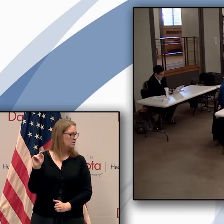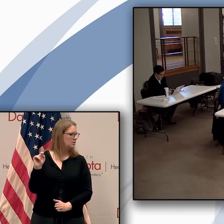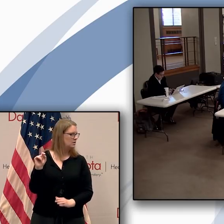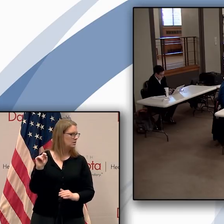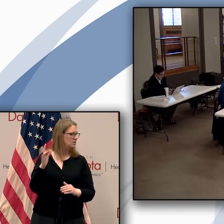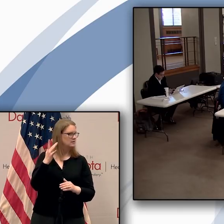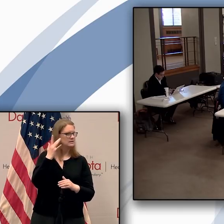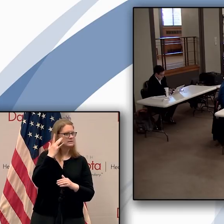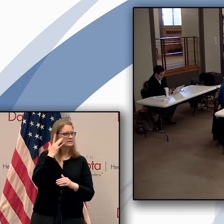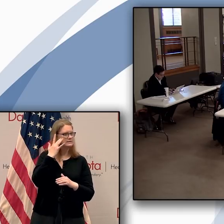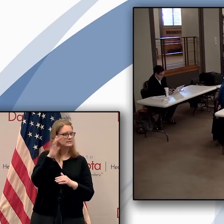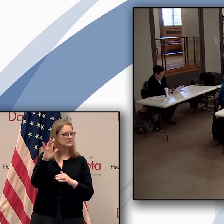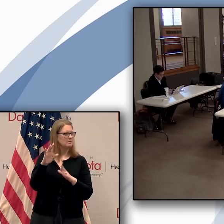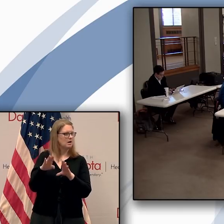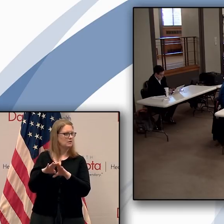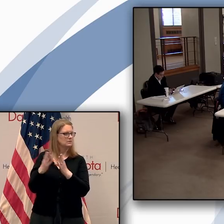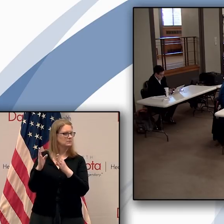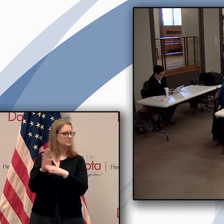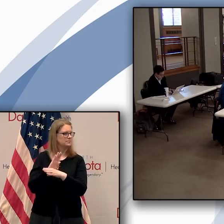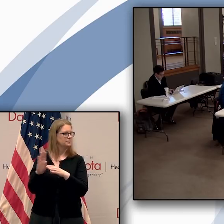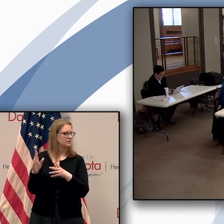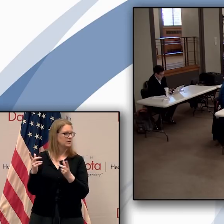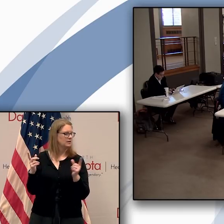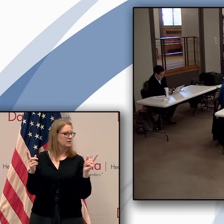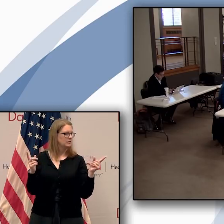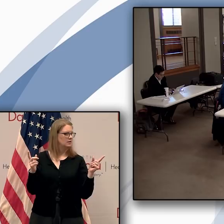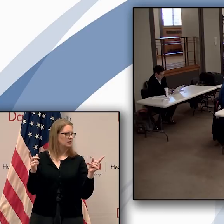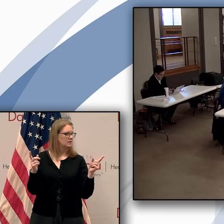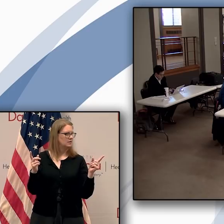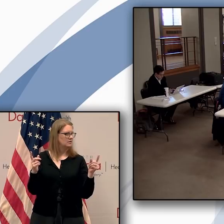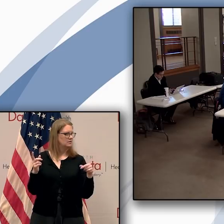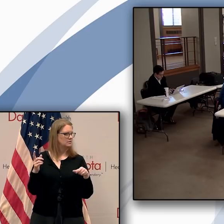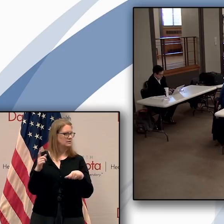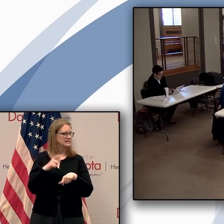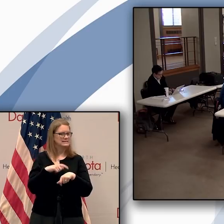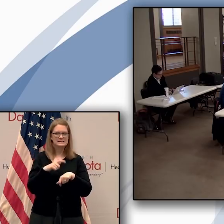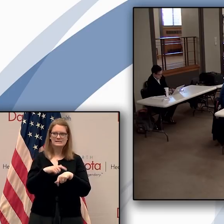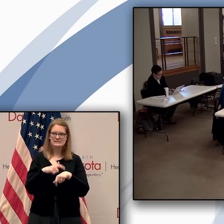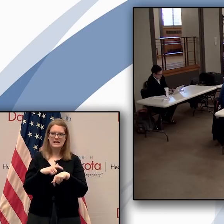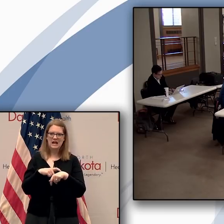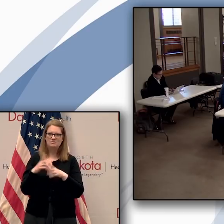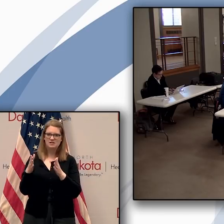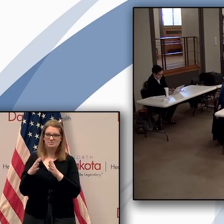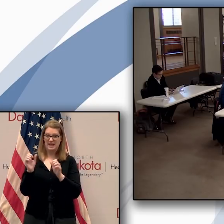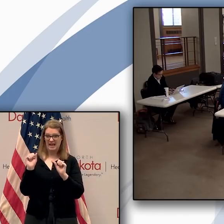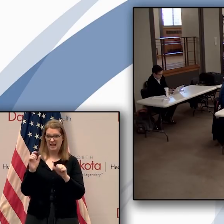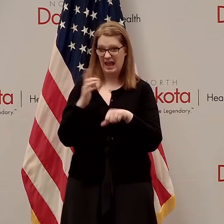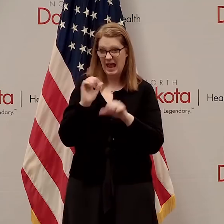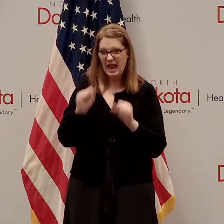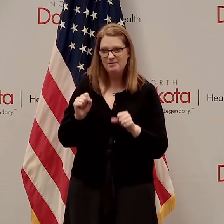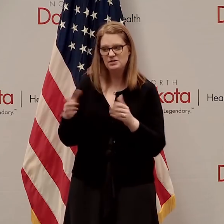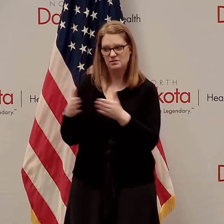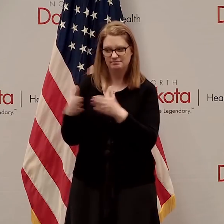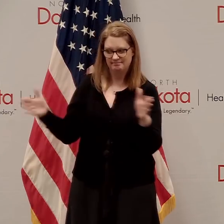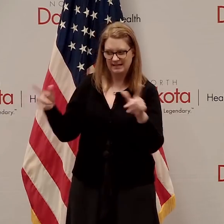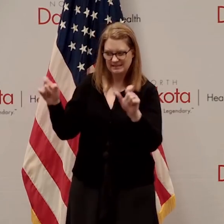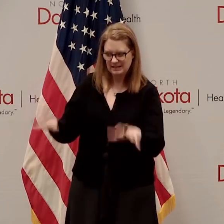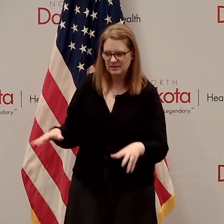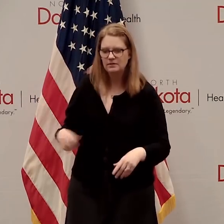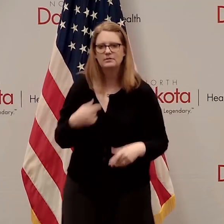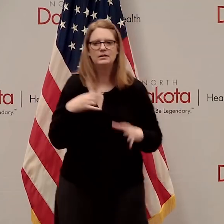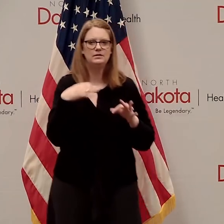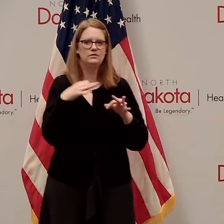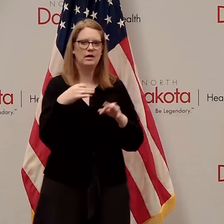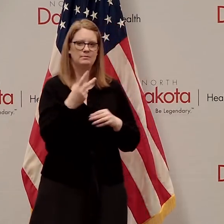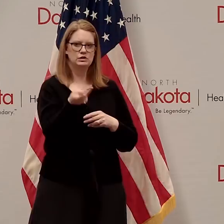Smart Restart plan. What's the timeline on being able to do that kind of mass testing? Well, again, I described today two different kinds of